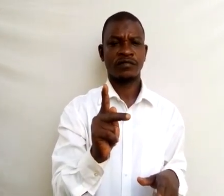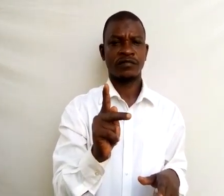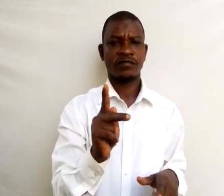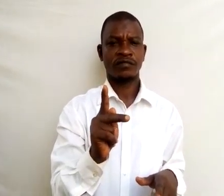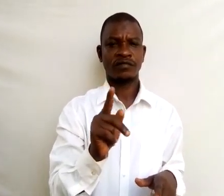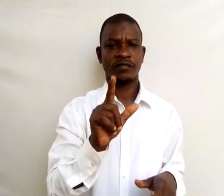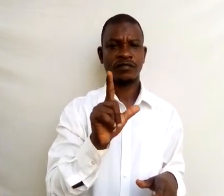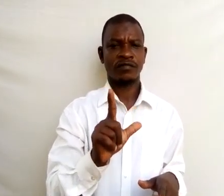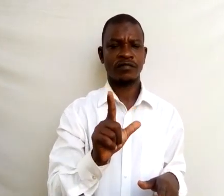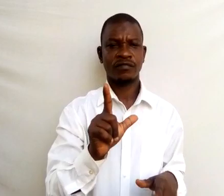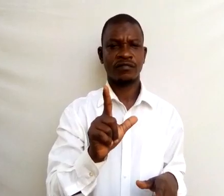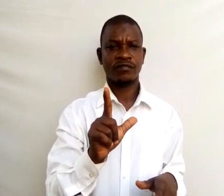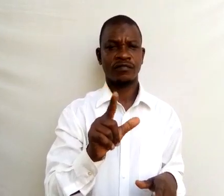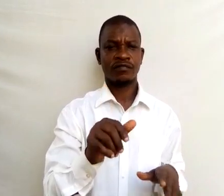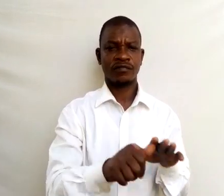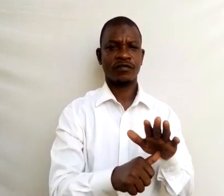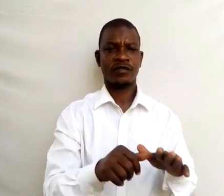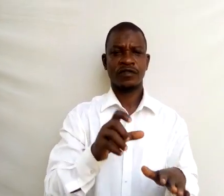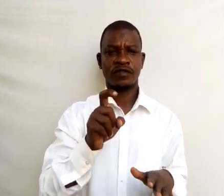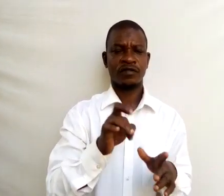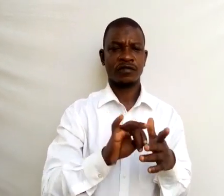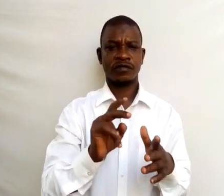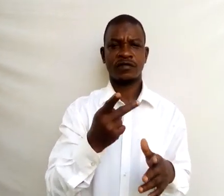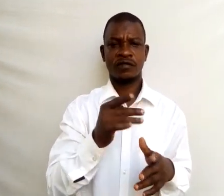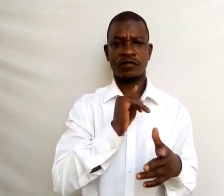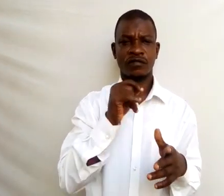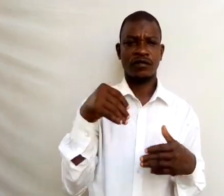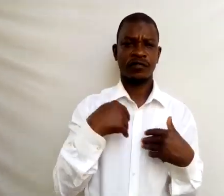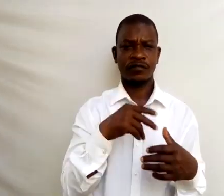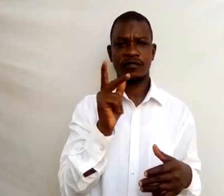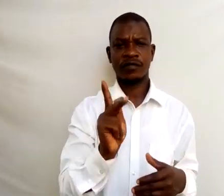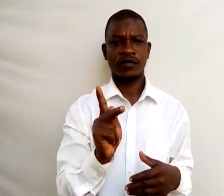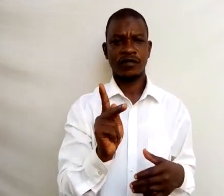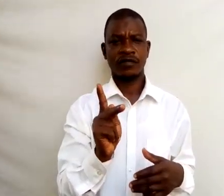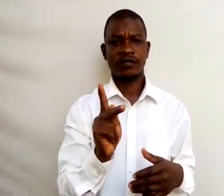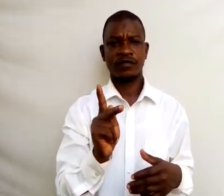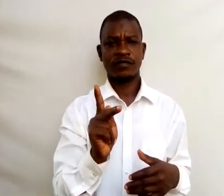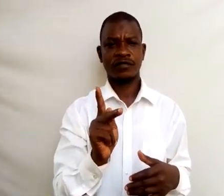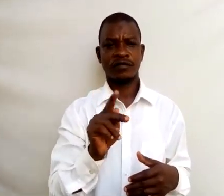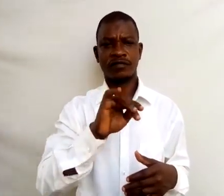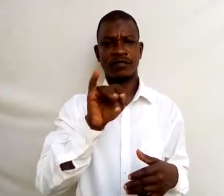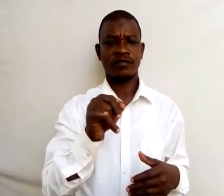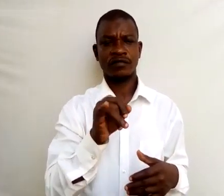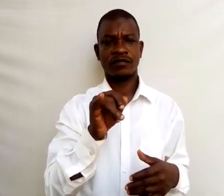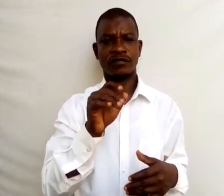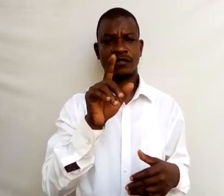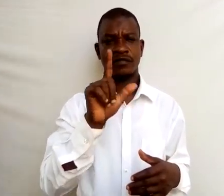L. Under the second X we have K, J, L.